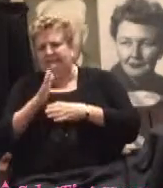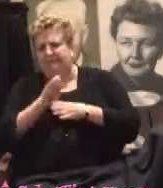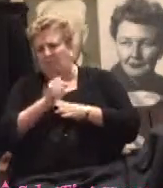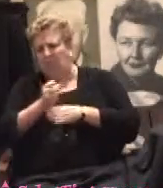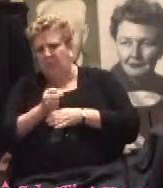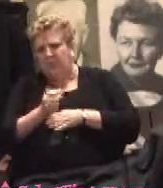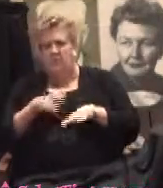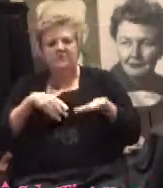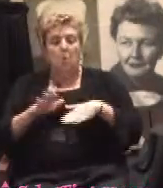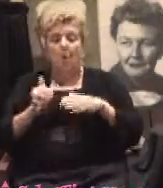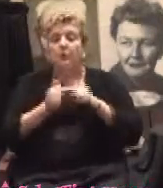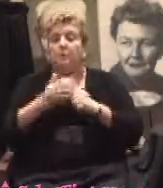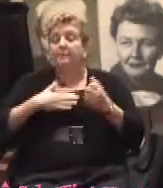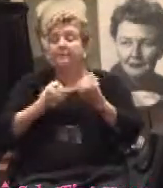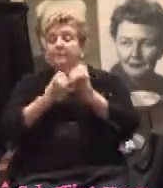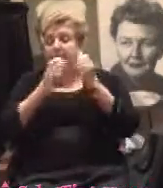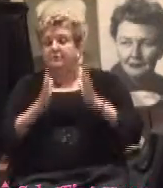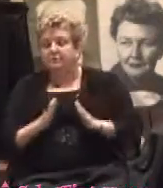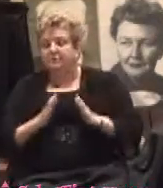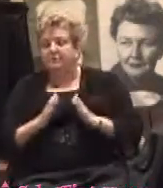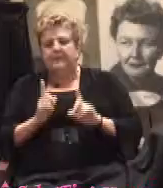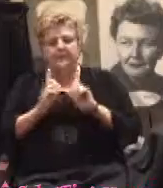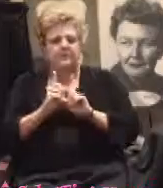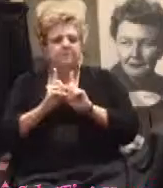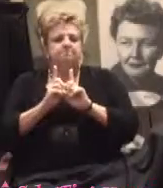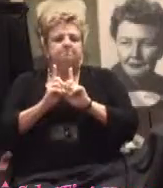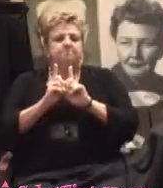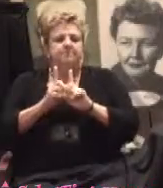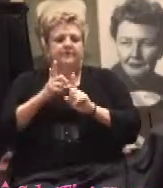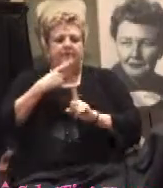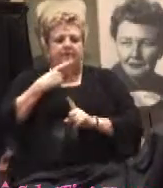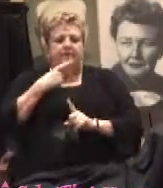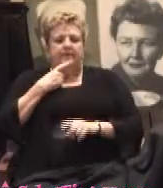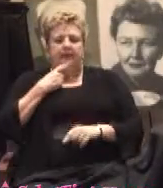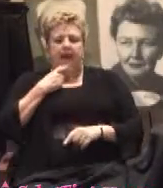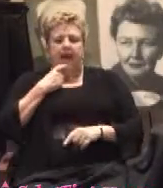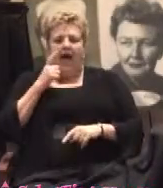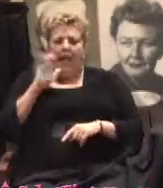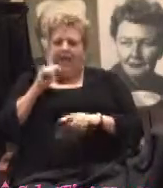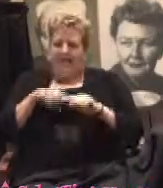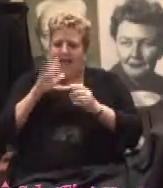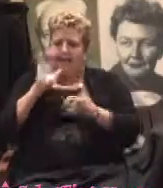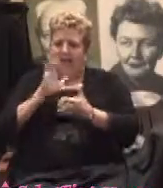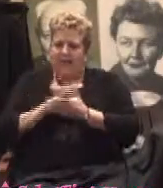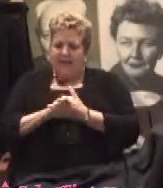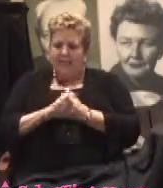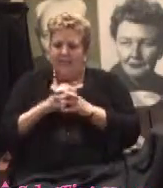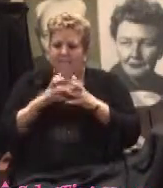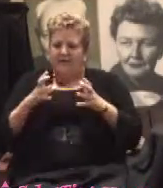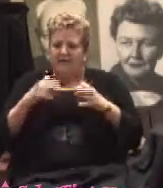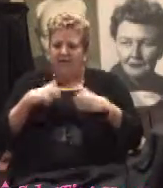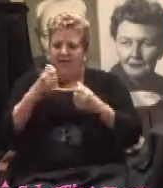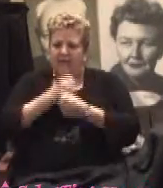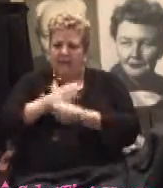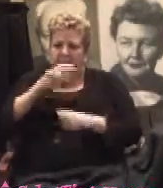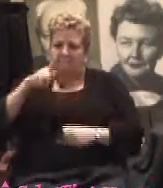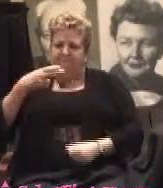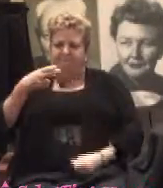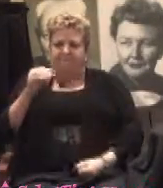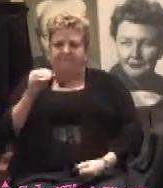my sponsor, and I was saying, you know, I can't believe how much I love Phoebe. I thought it was the worst thing to have this little baby. And it's turned out to be such